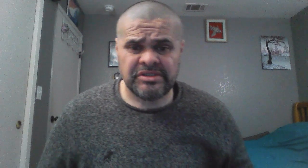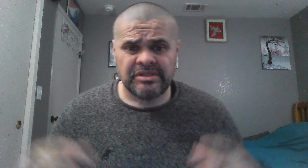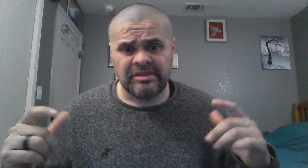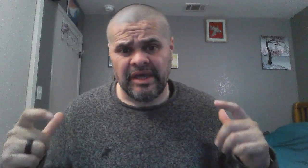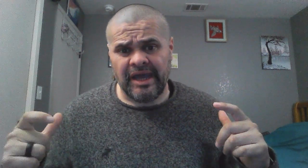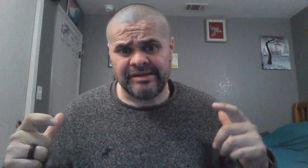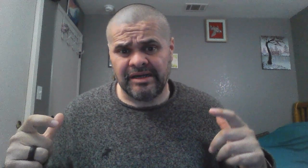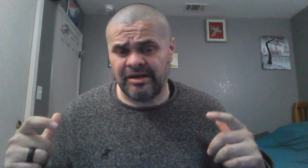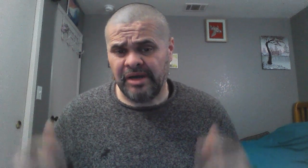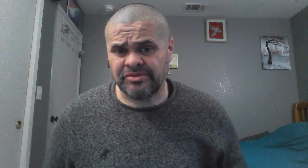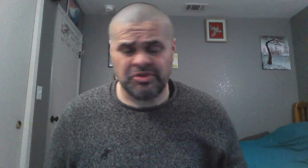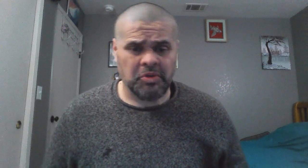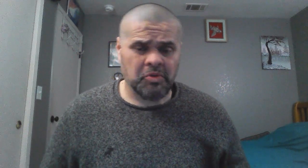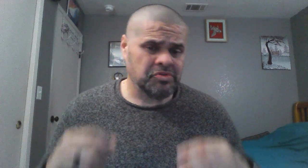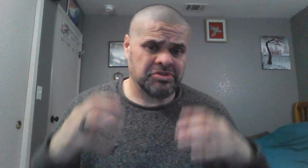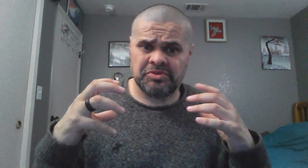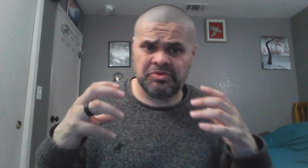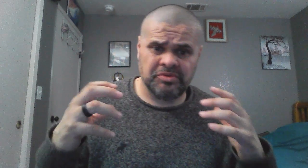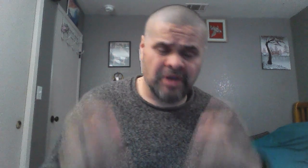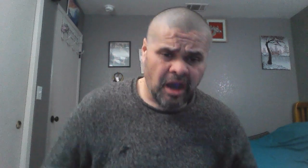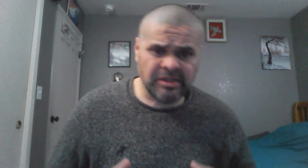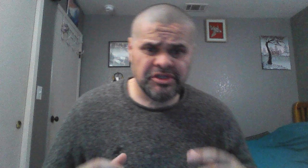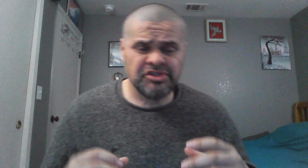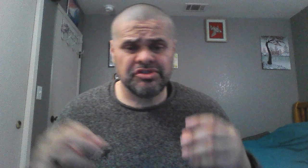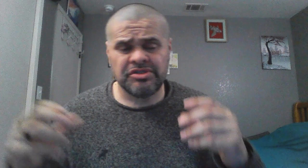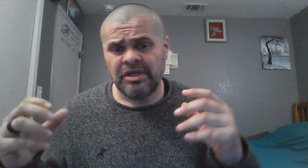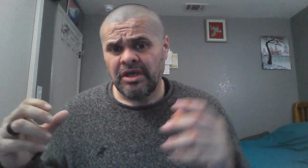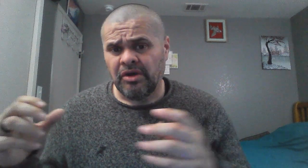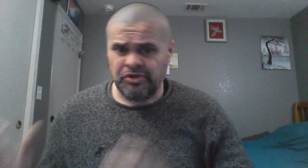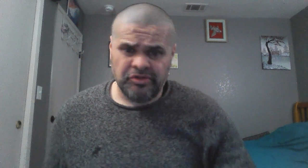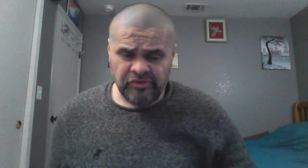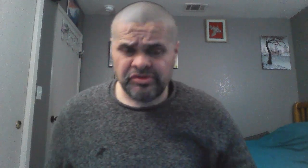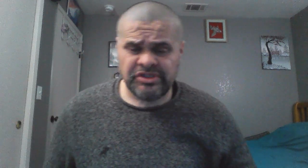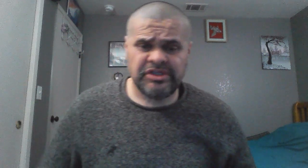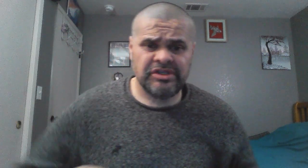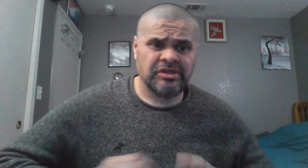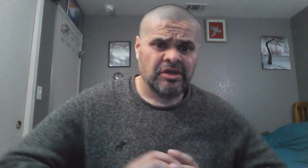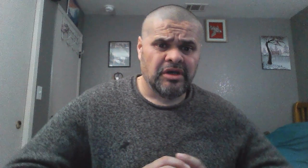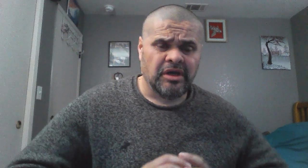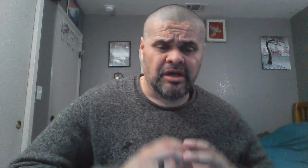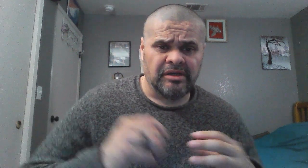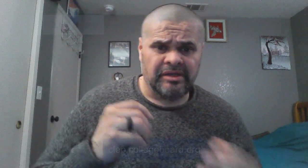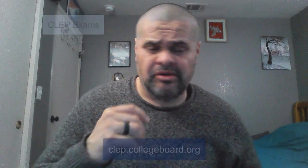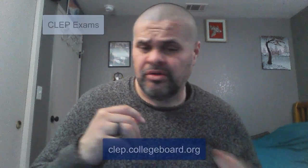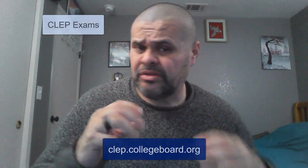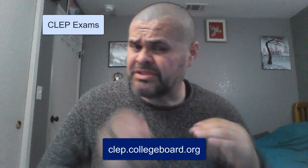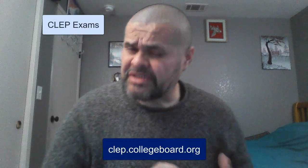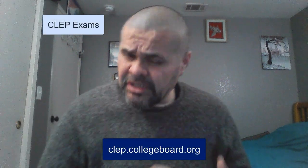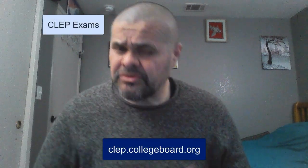Students that are about to go to college or university, or some